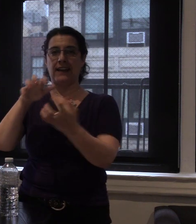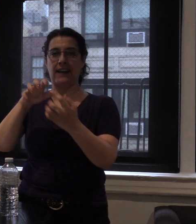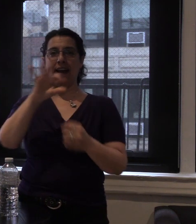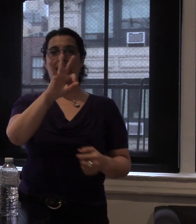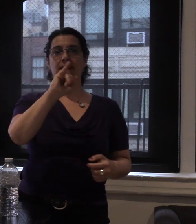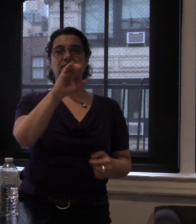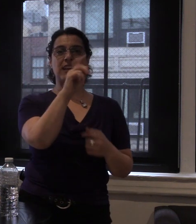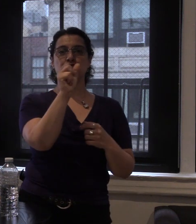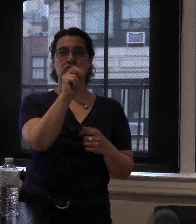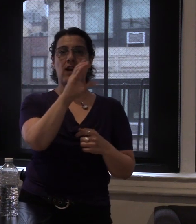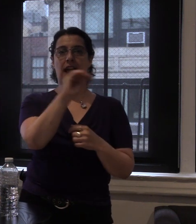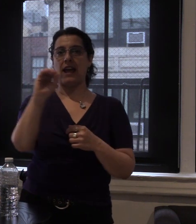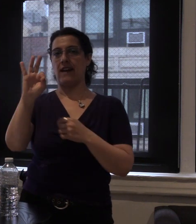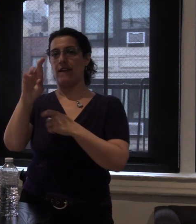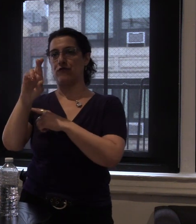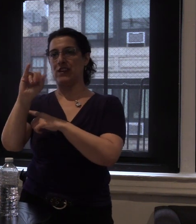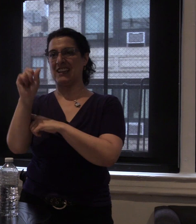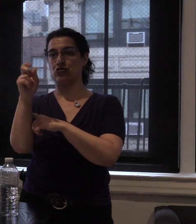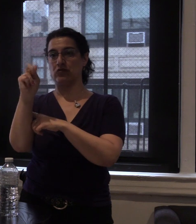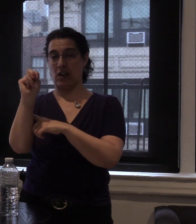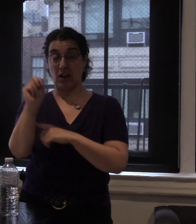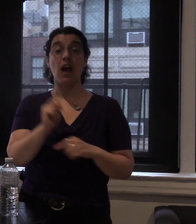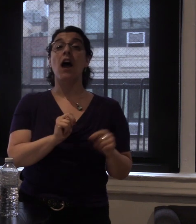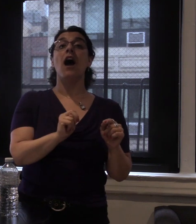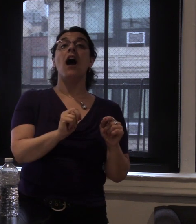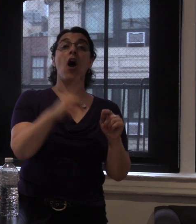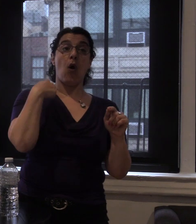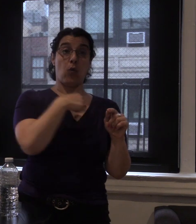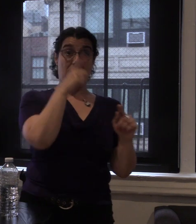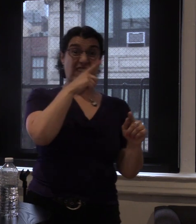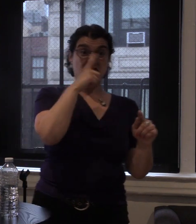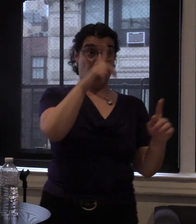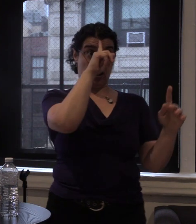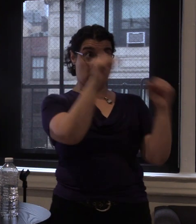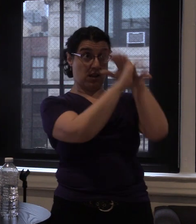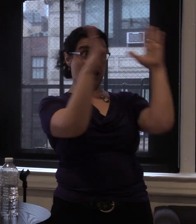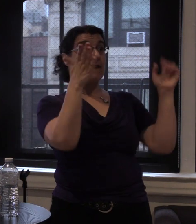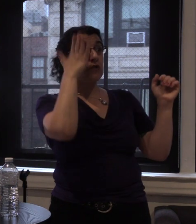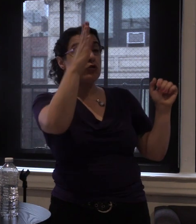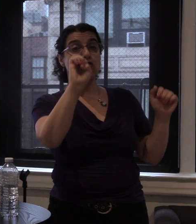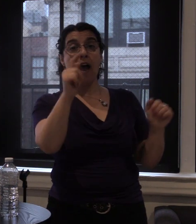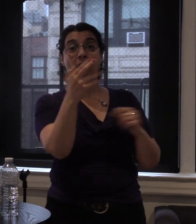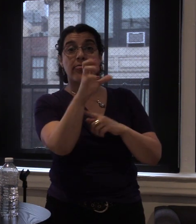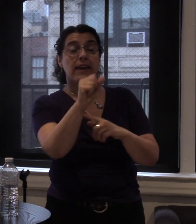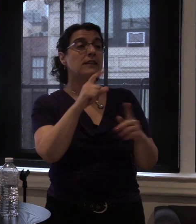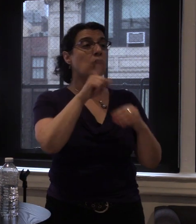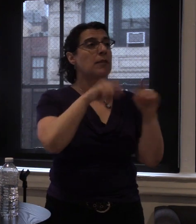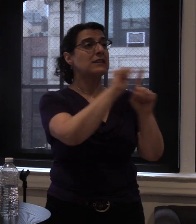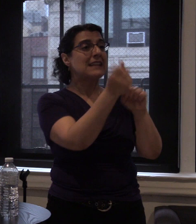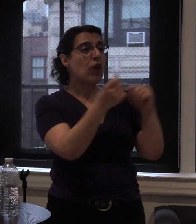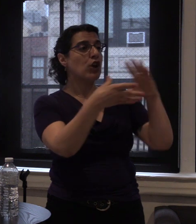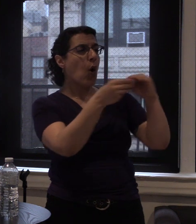So fiction is really important, because in fiction, we can envision a future, we can think about ethics, we can talk about